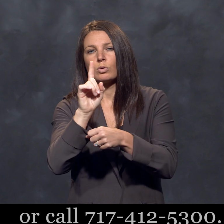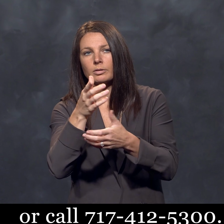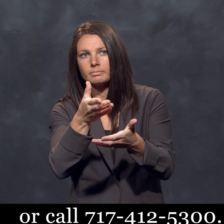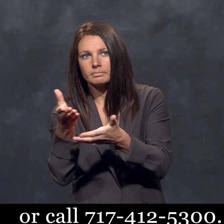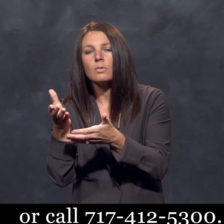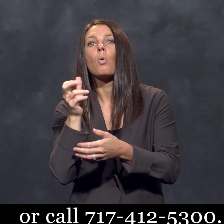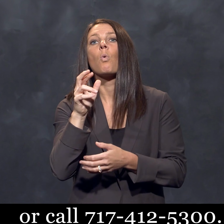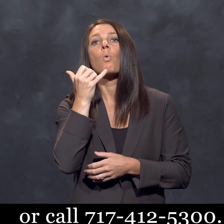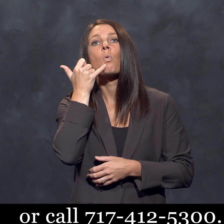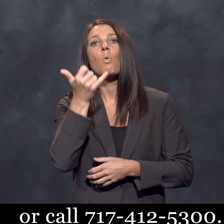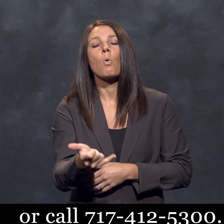or call